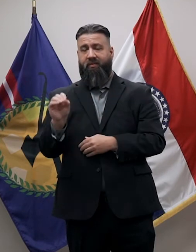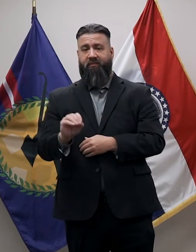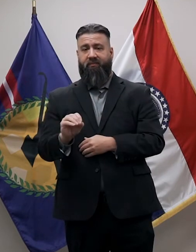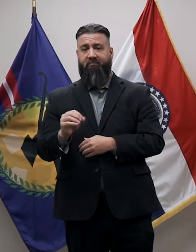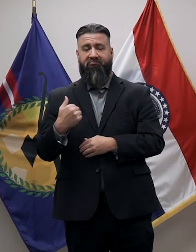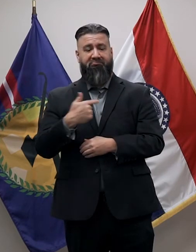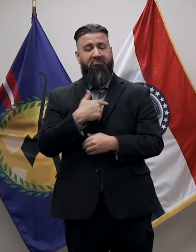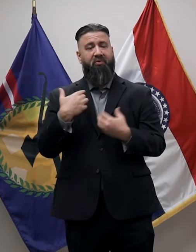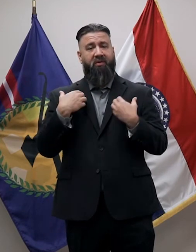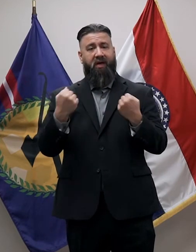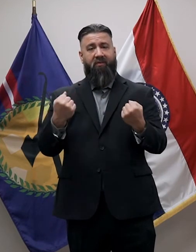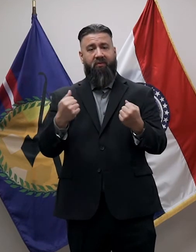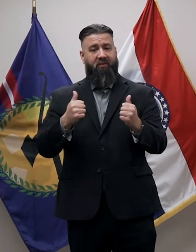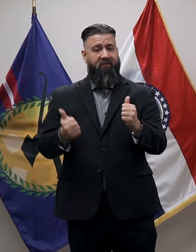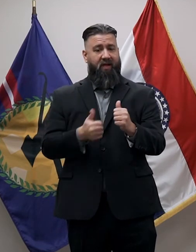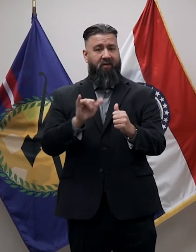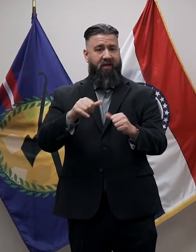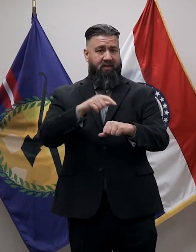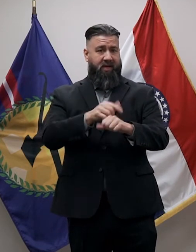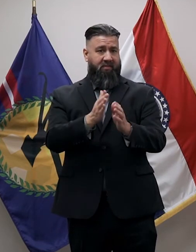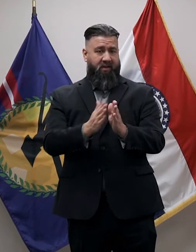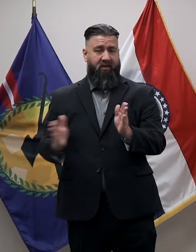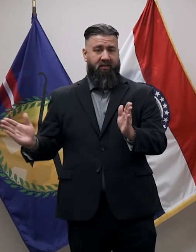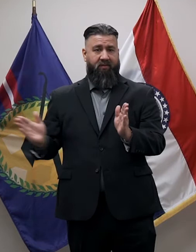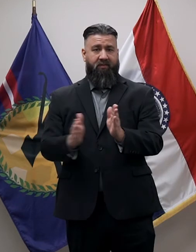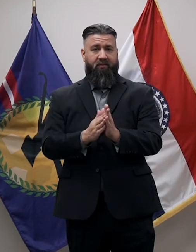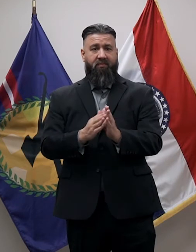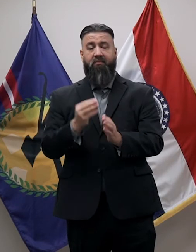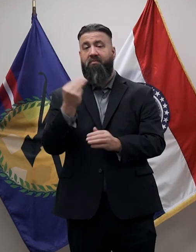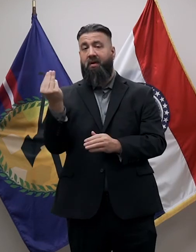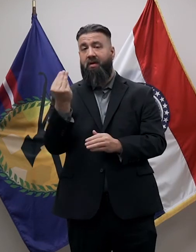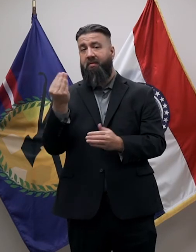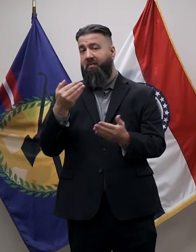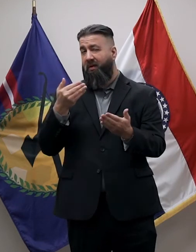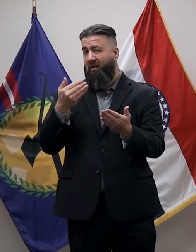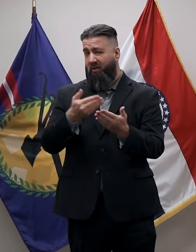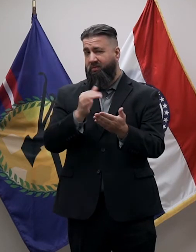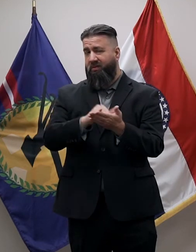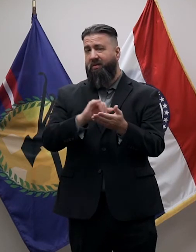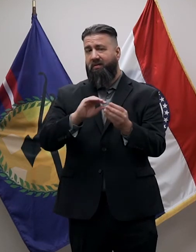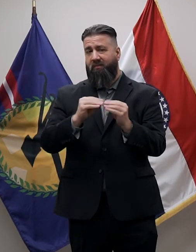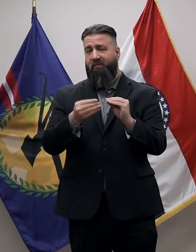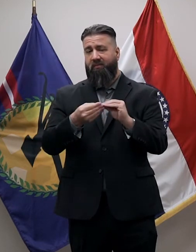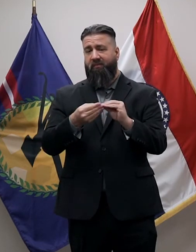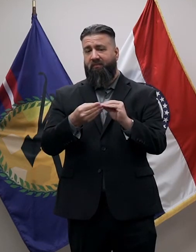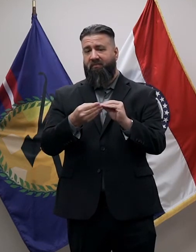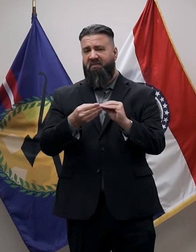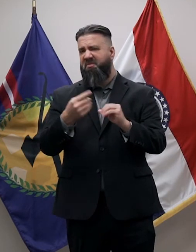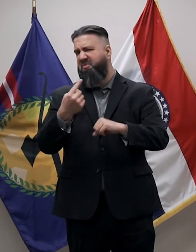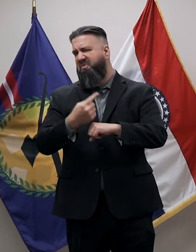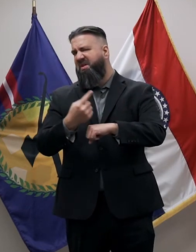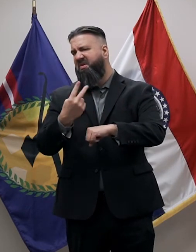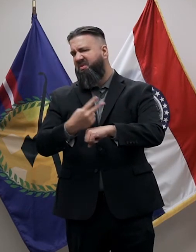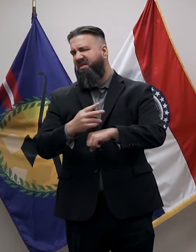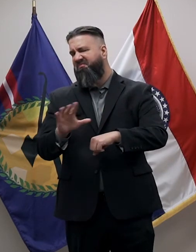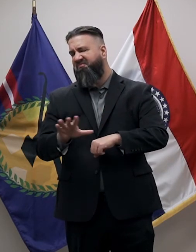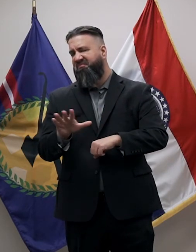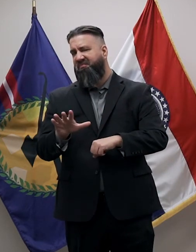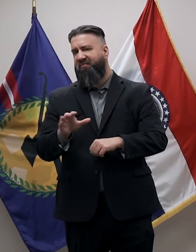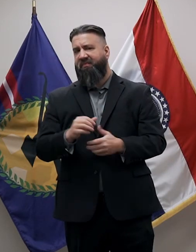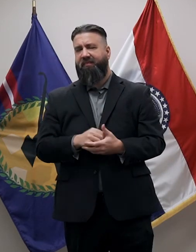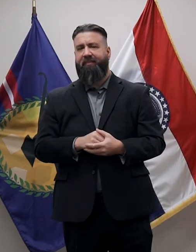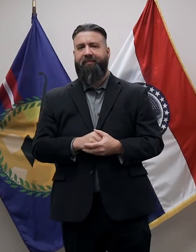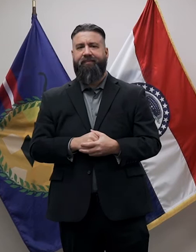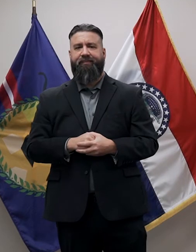that we're on that timeline and that Monday will be very, very close to that number within a day or two